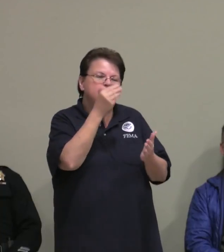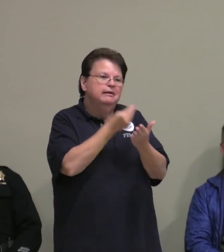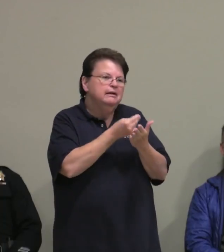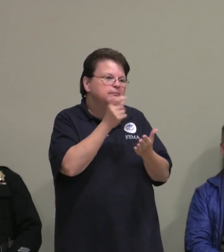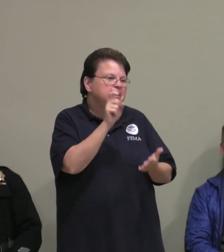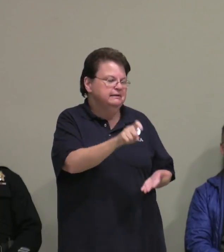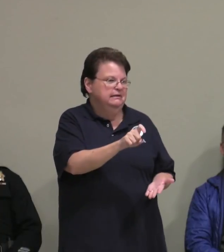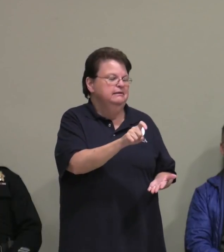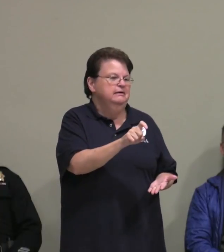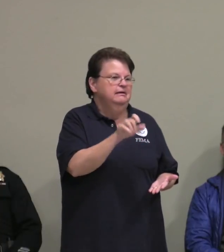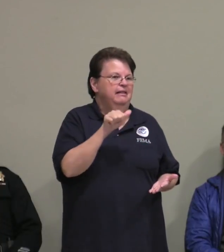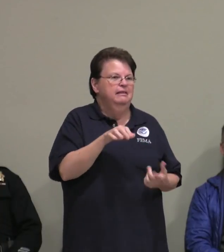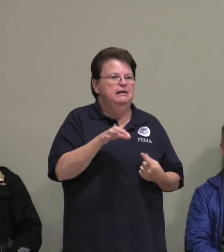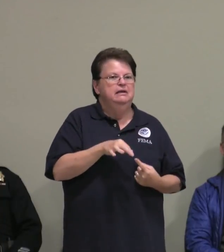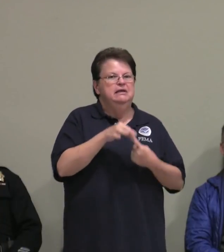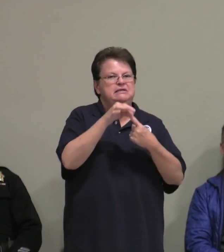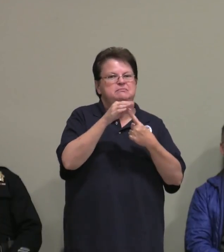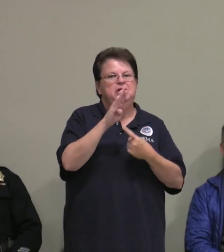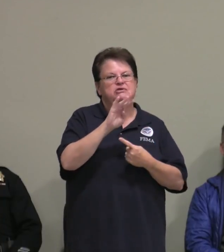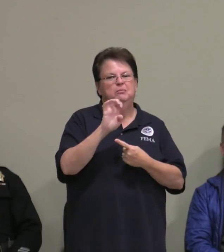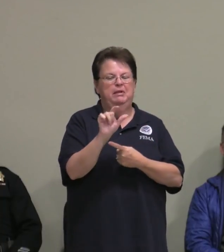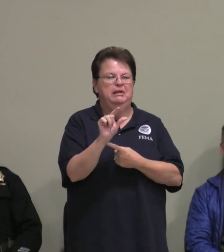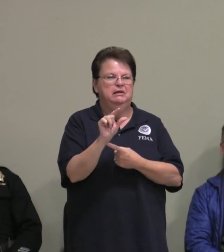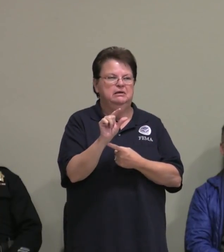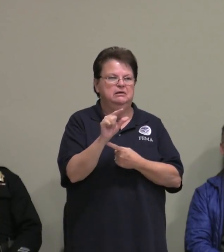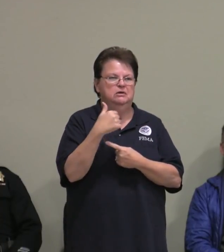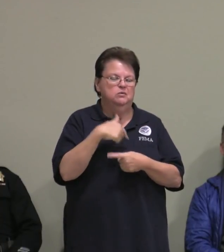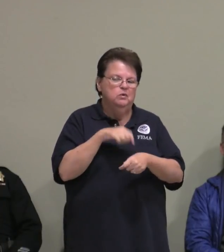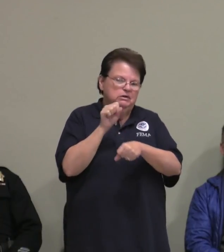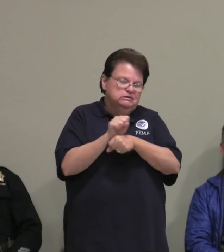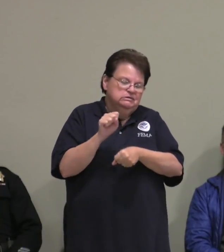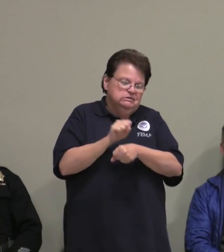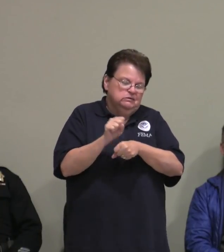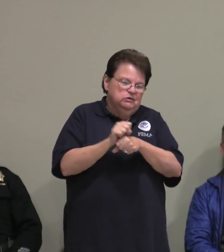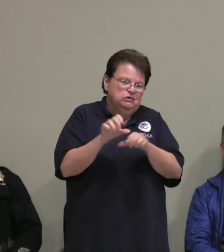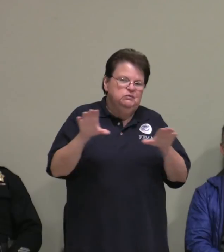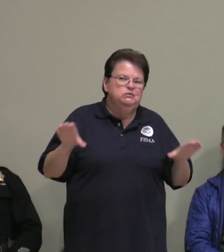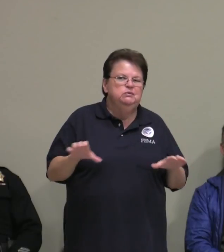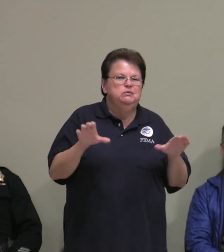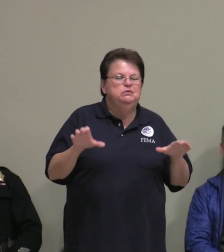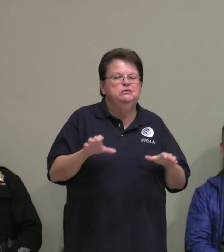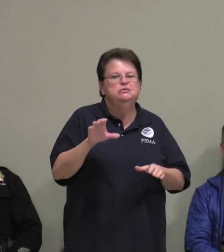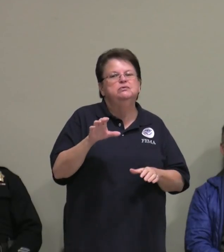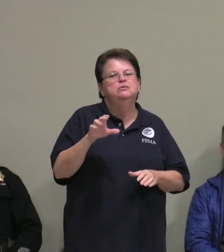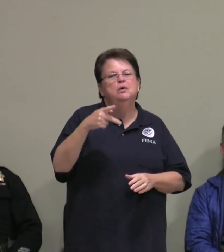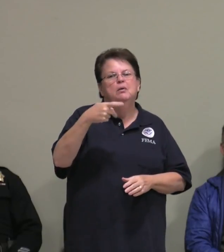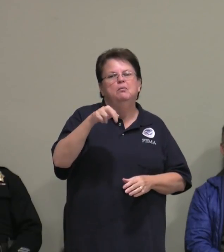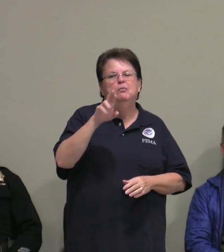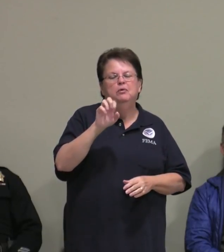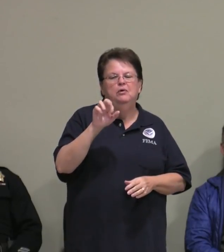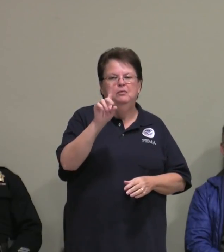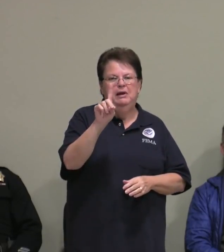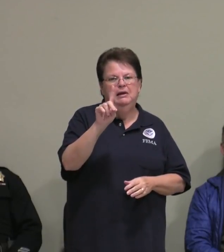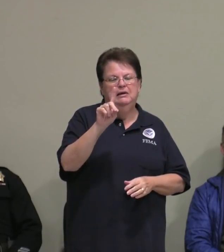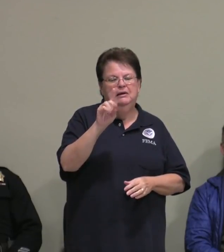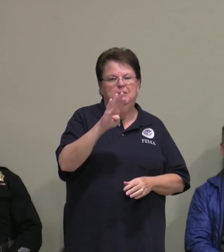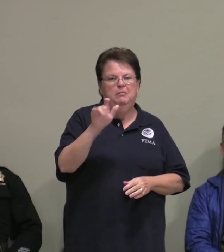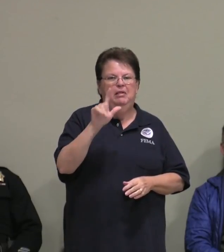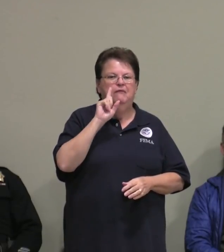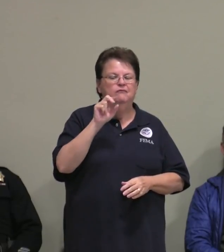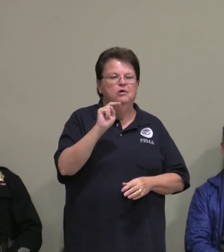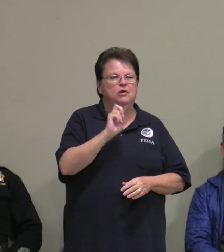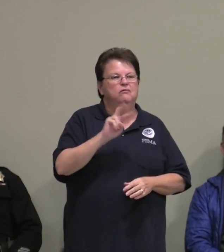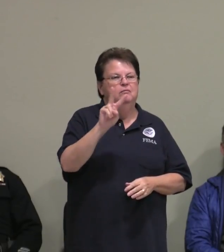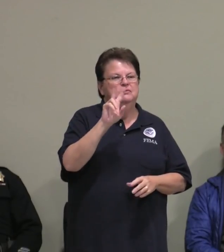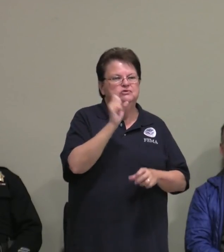money and they needed a special billing. And so we worked to do a special probated bill for the first week of November